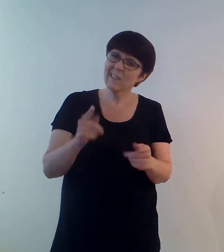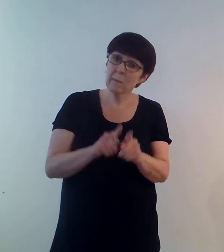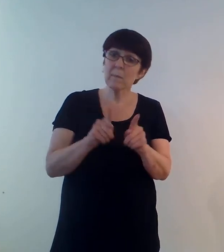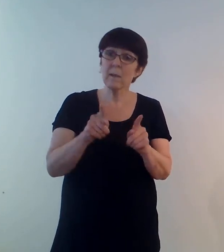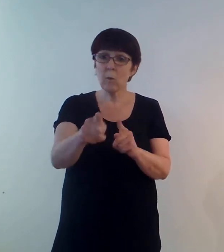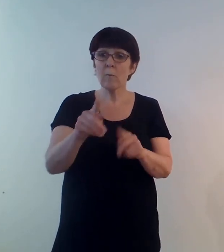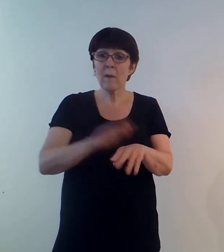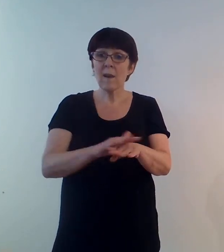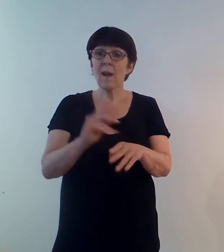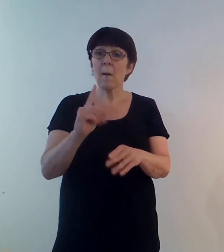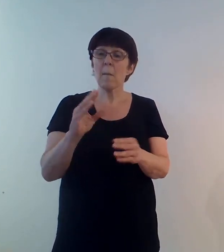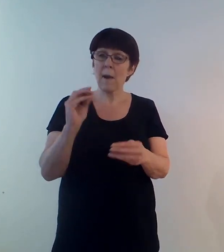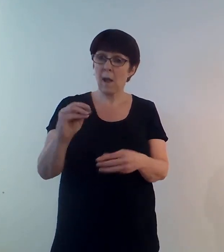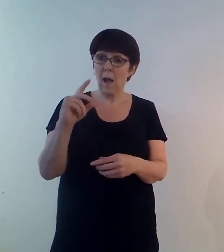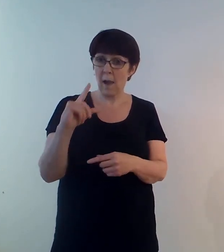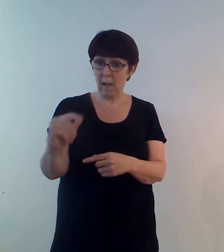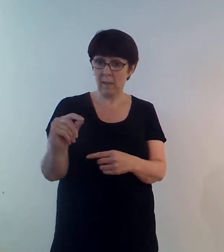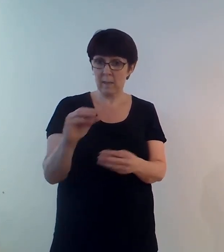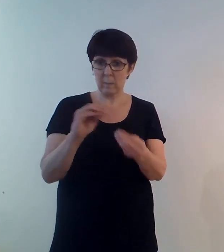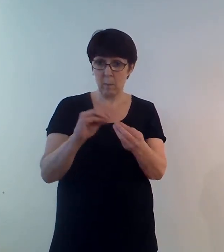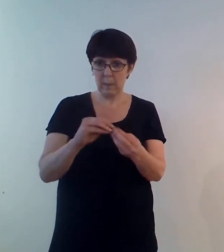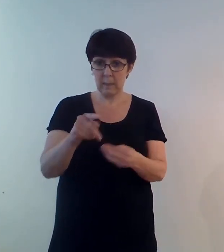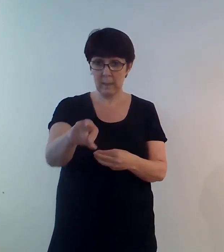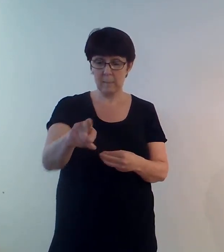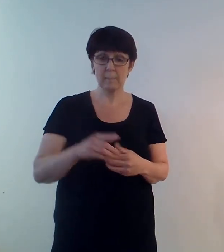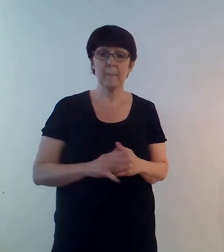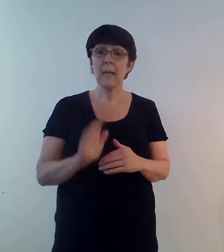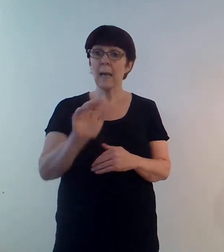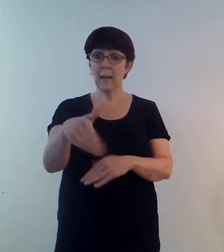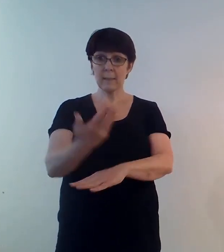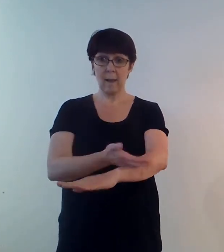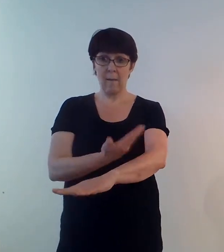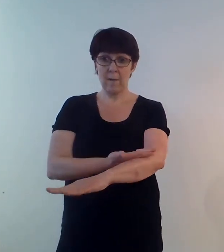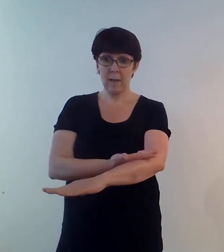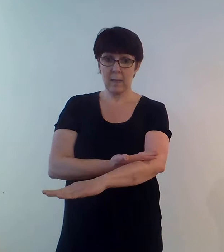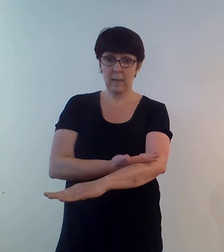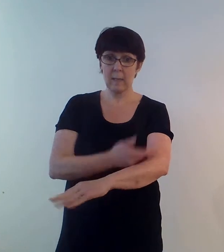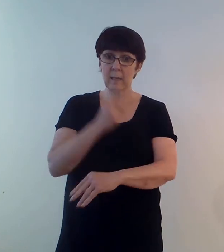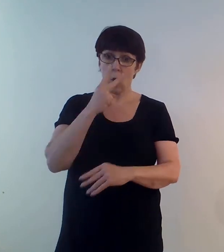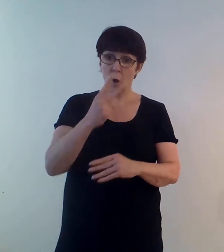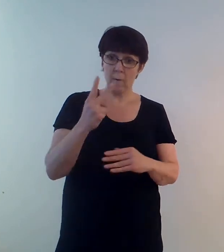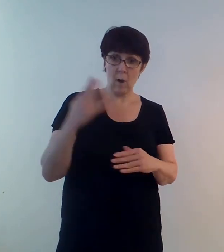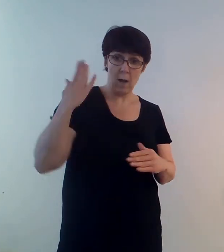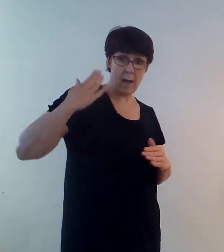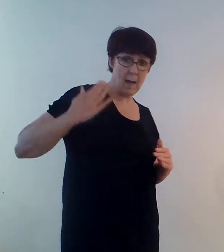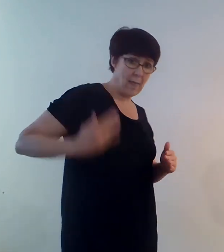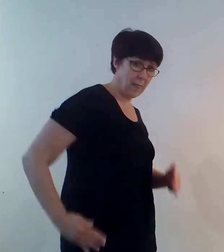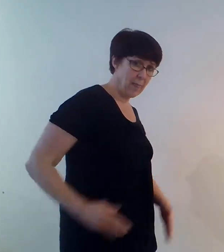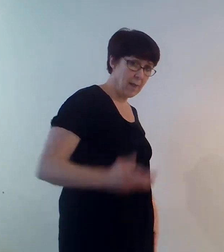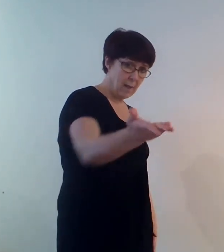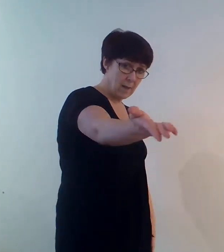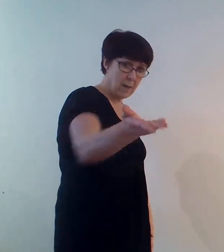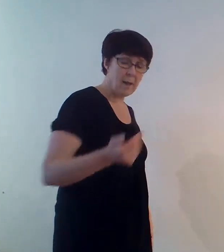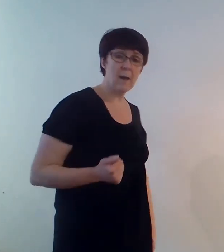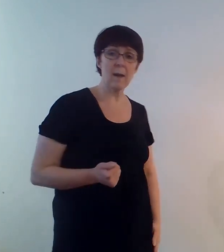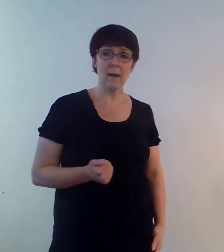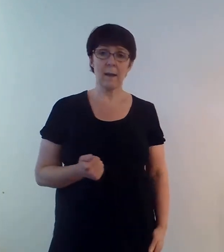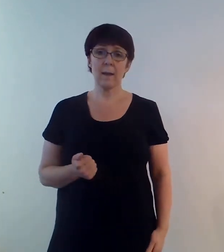front support shrugs. So in that front support position, I've showed you on the side, we want from shoulders to feet a completely straight line. Now this